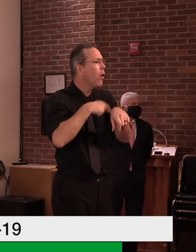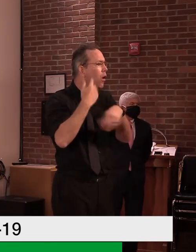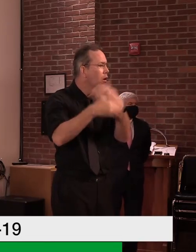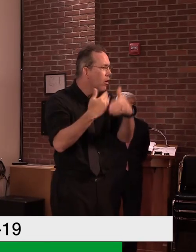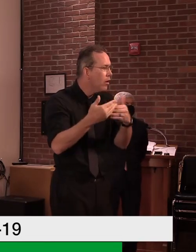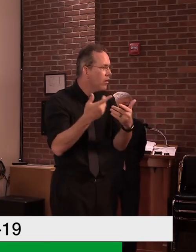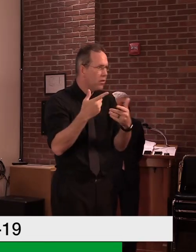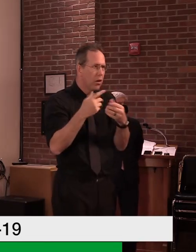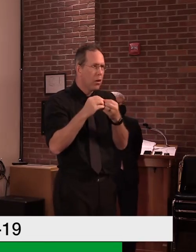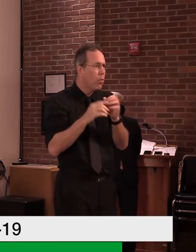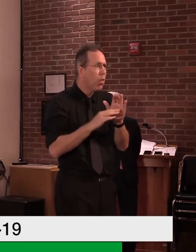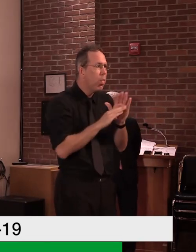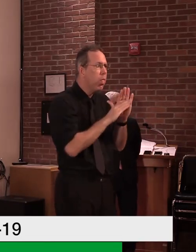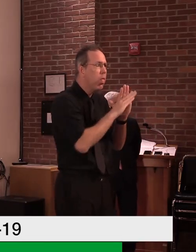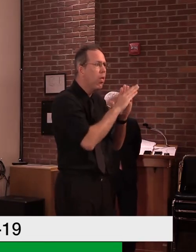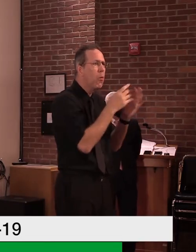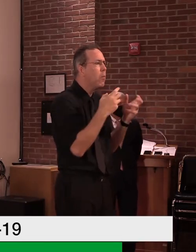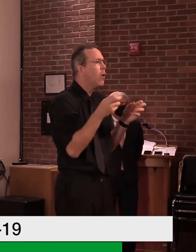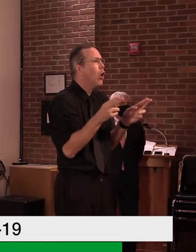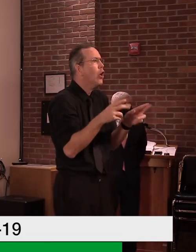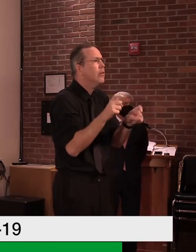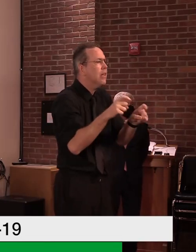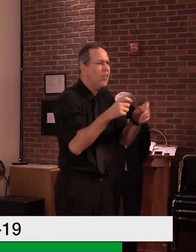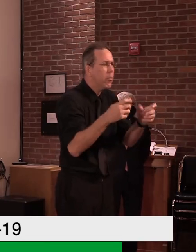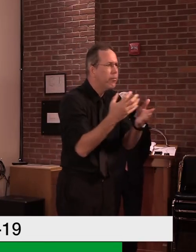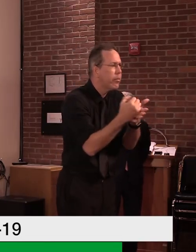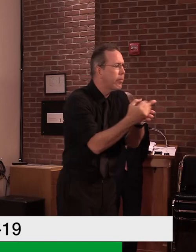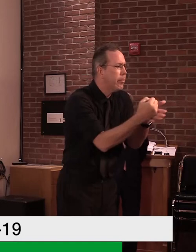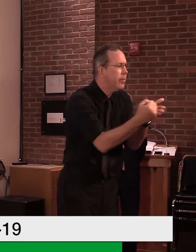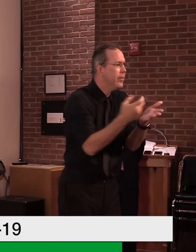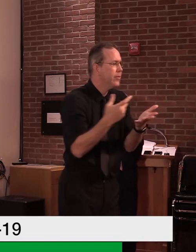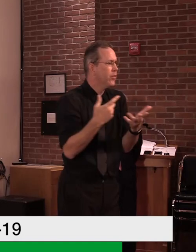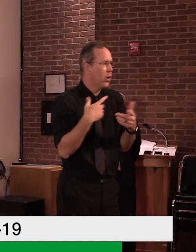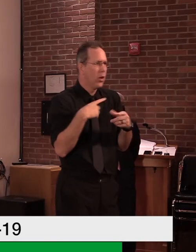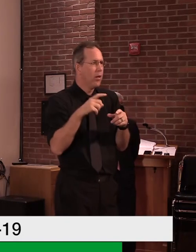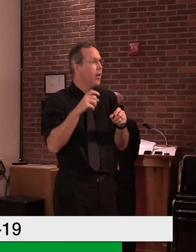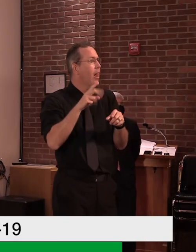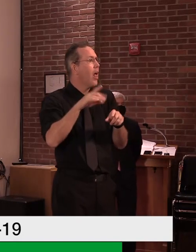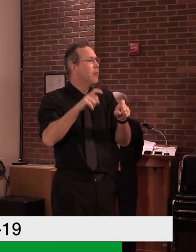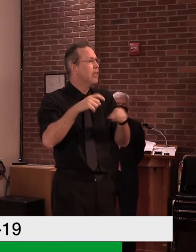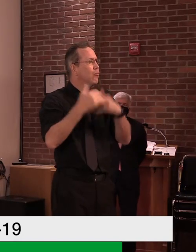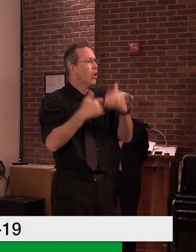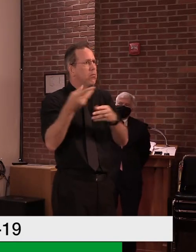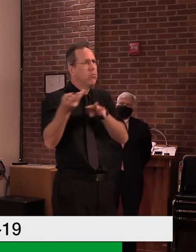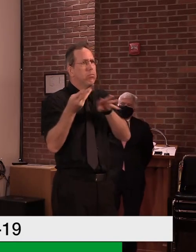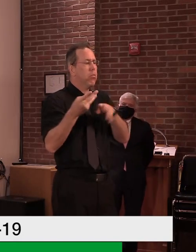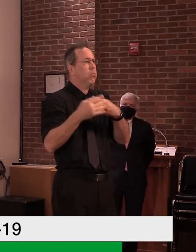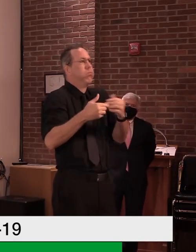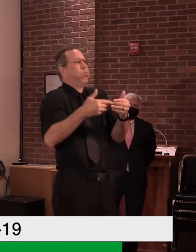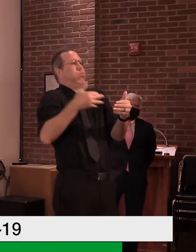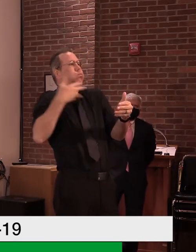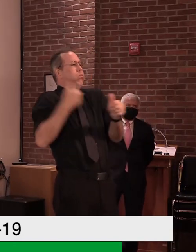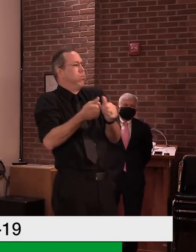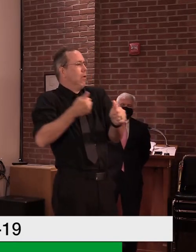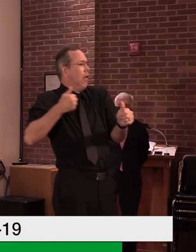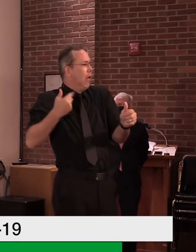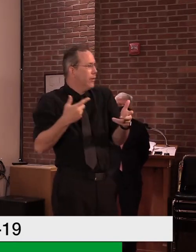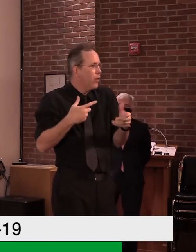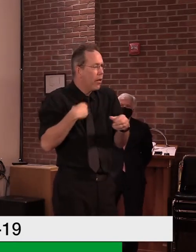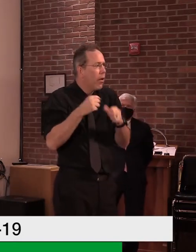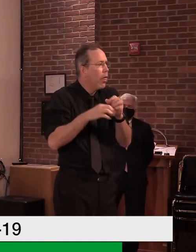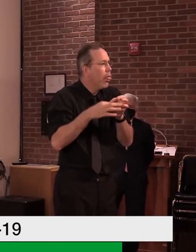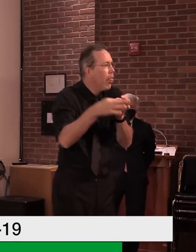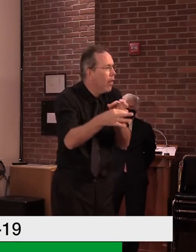tests, and to handle the volume of those tests has created backlogs for them. And what might have been returned